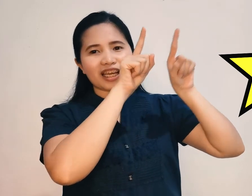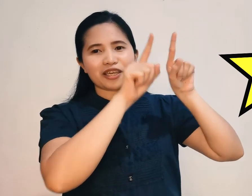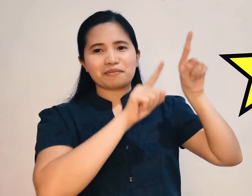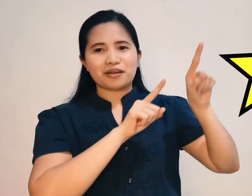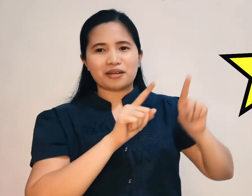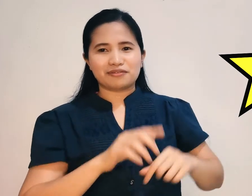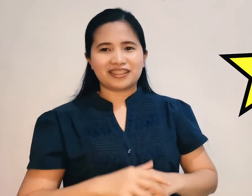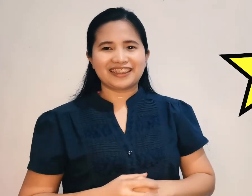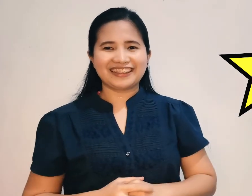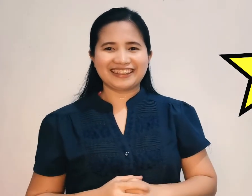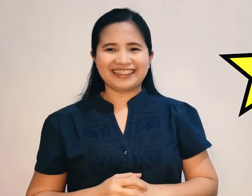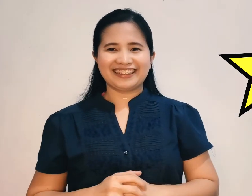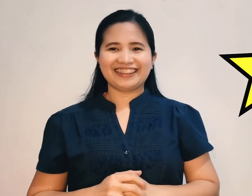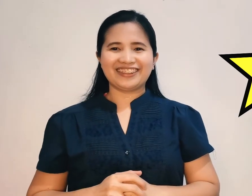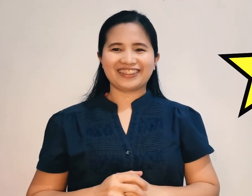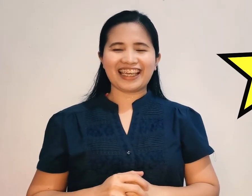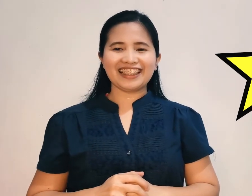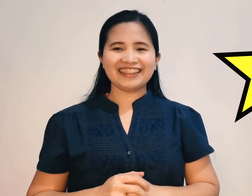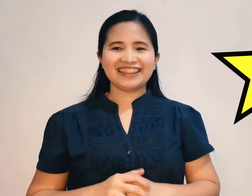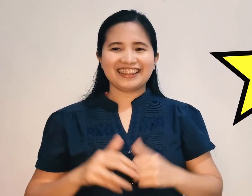sky above. Okay?